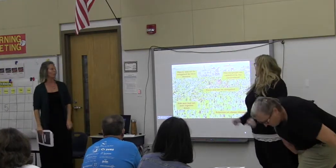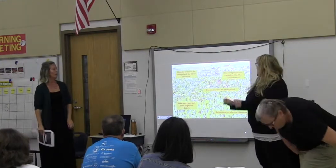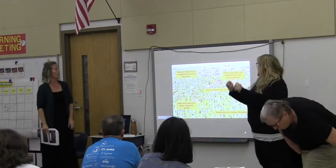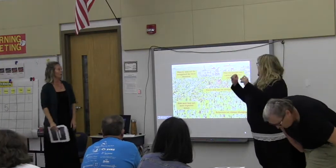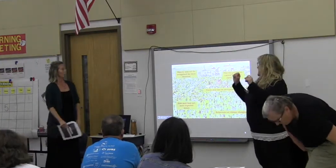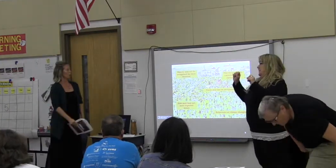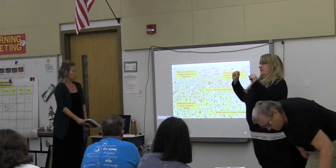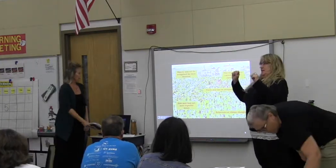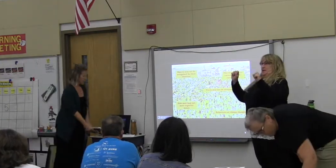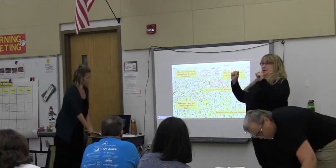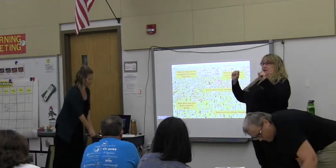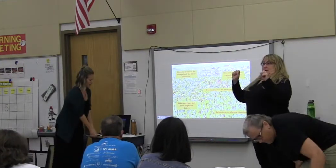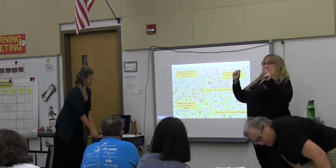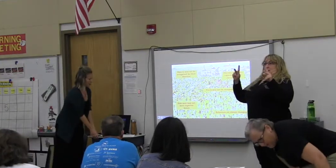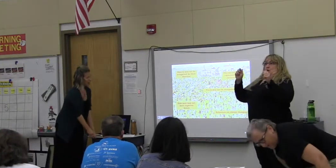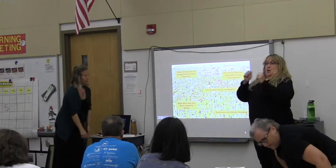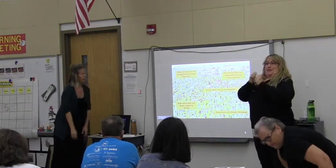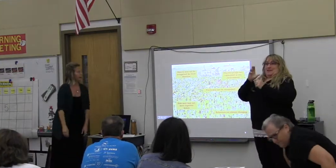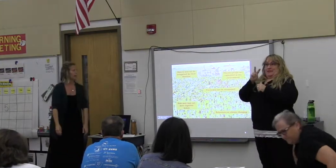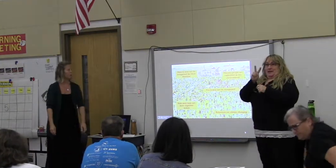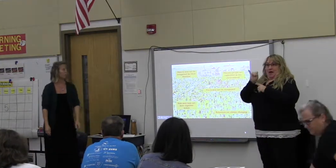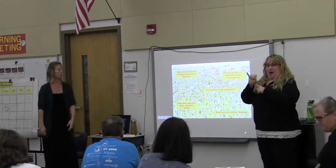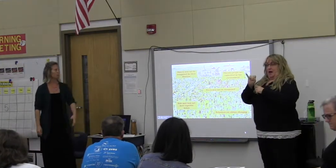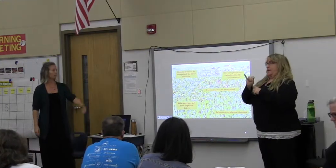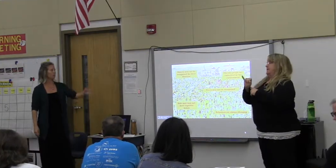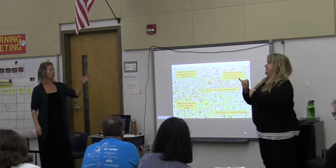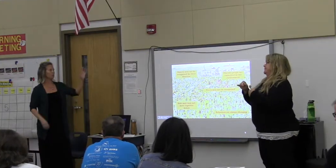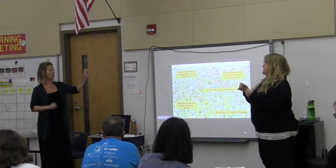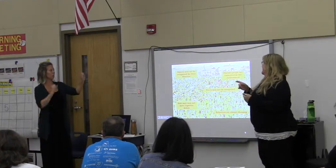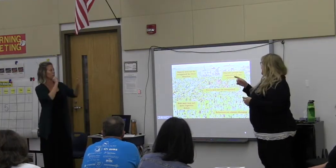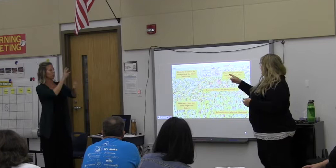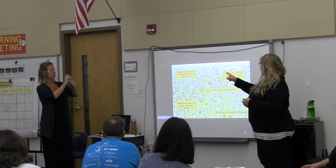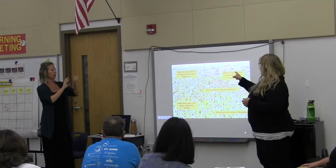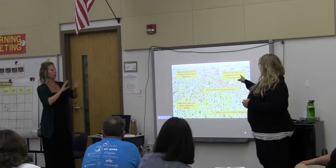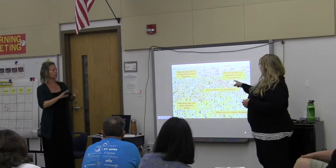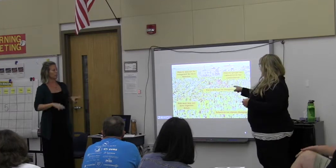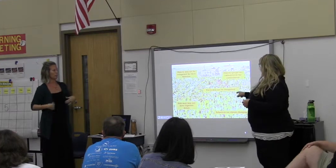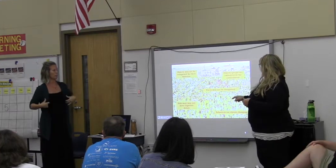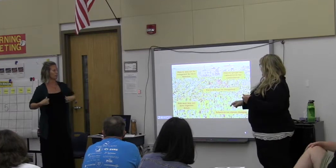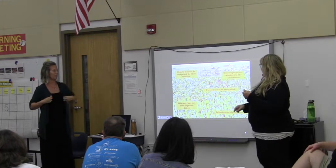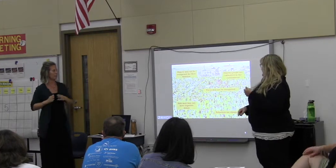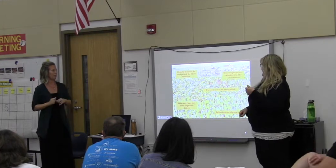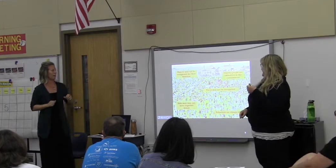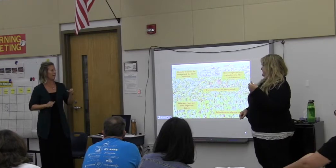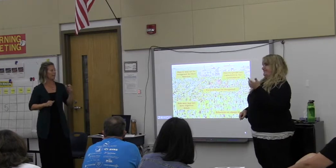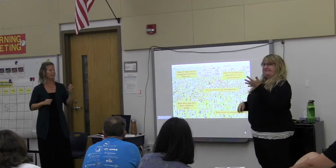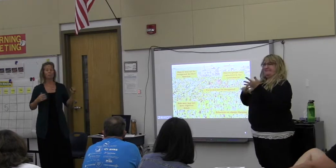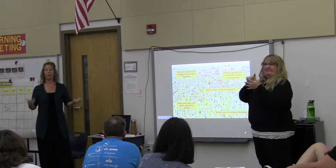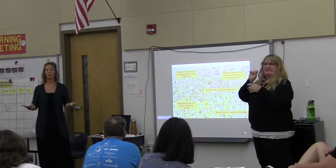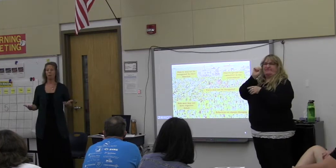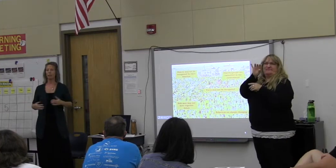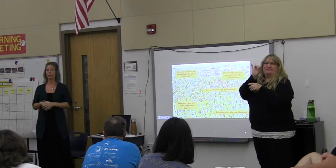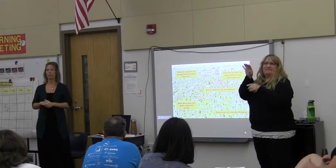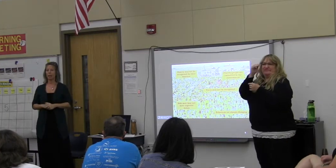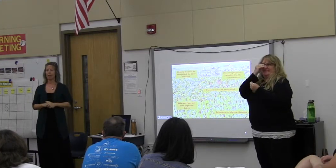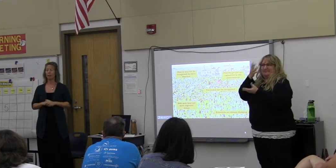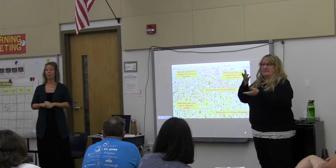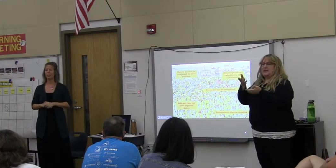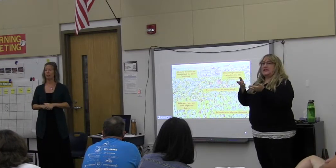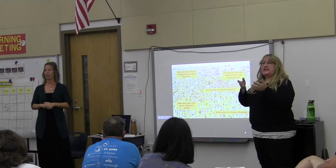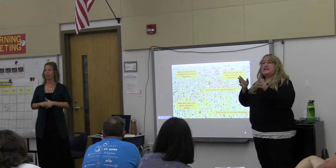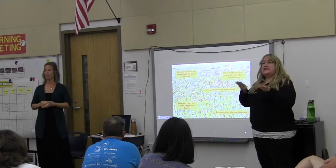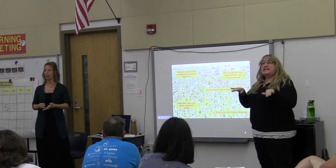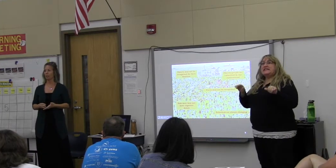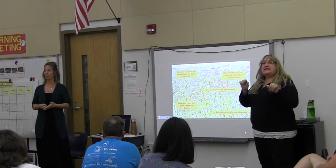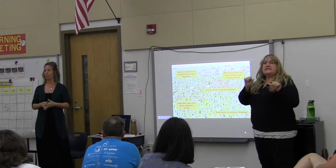Okay, so with CVI, these are just a couple little tidbits here. Kids may or